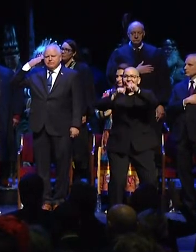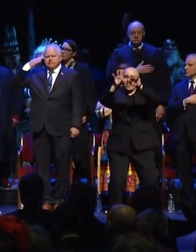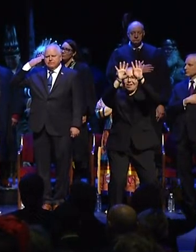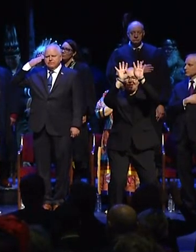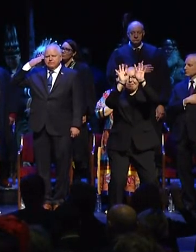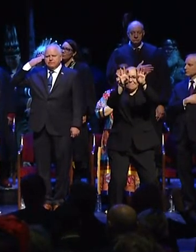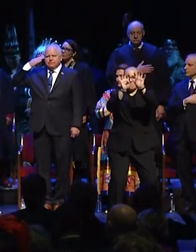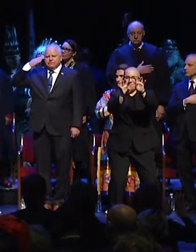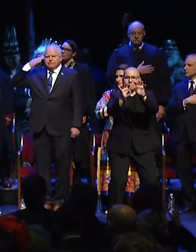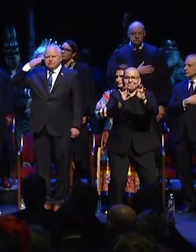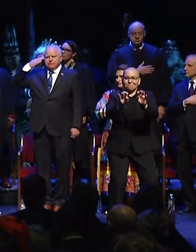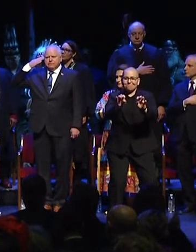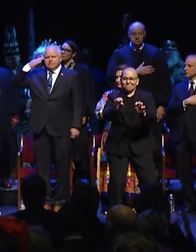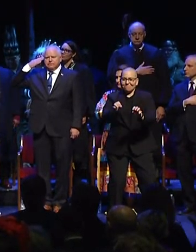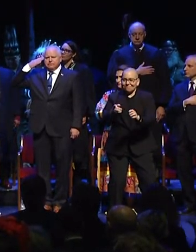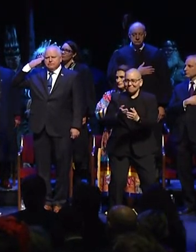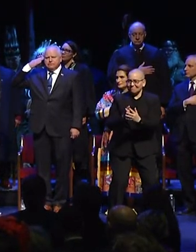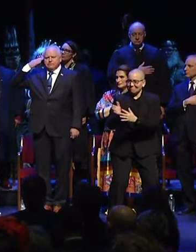stars through the